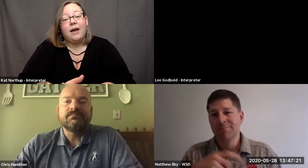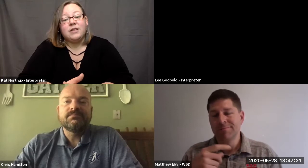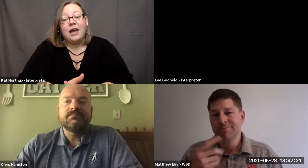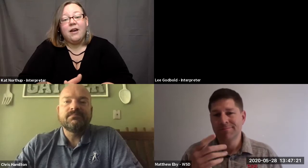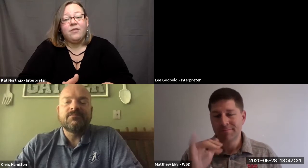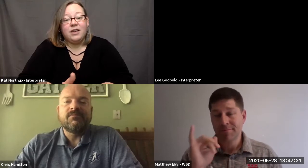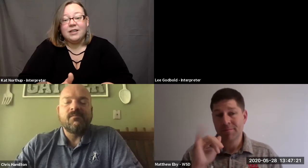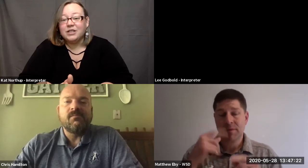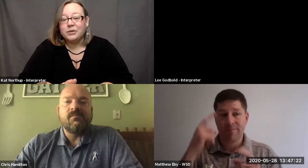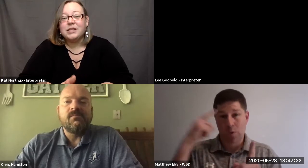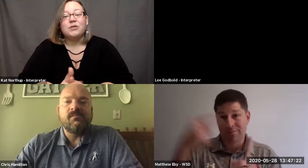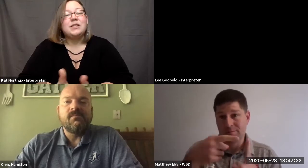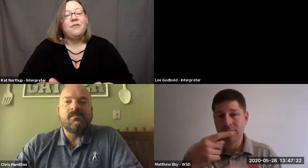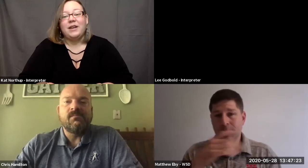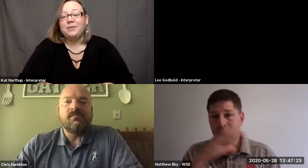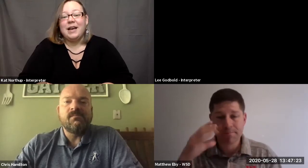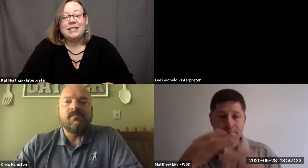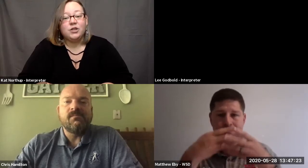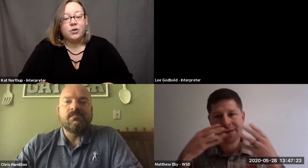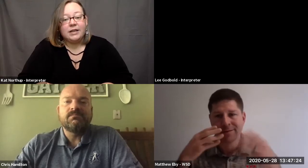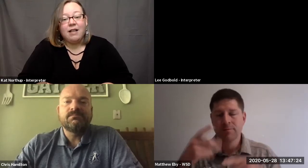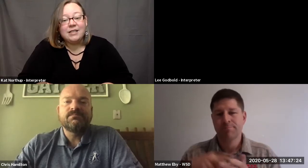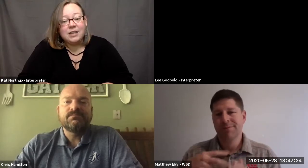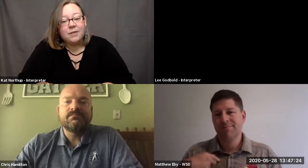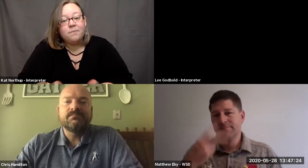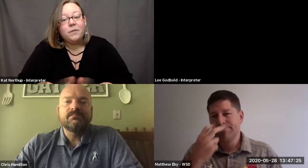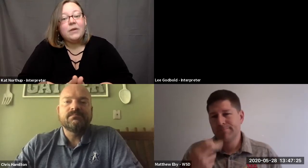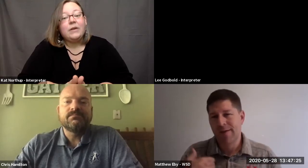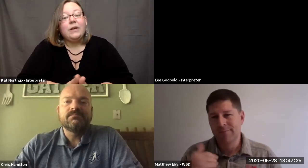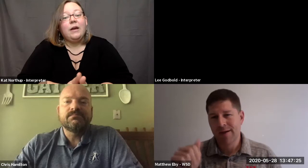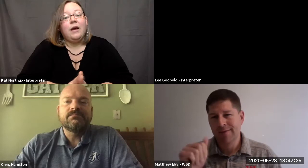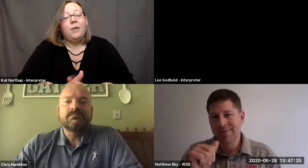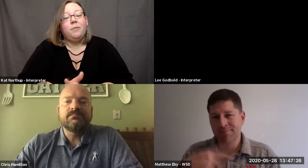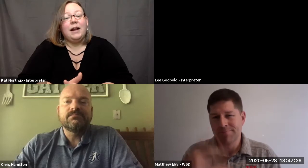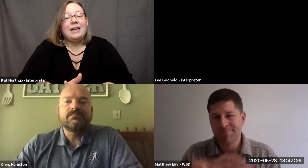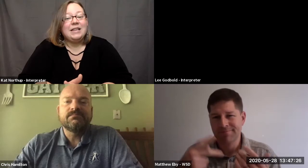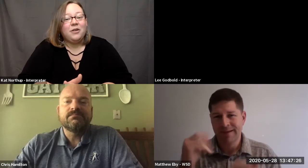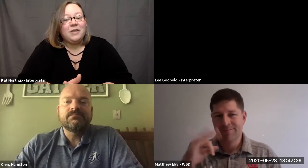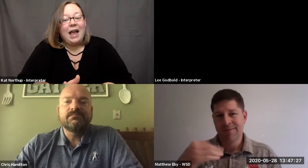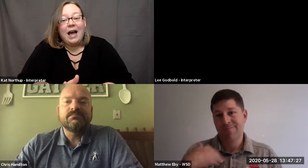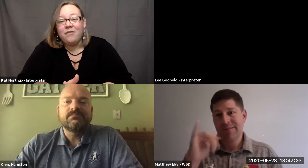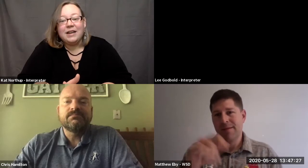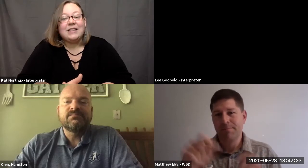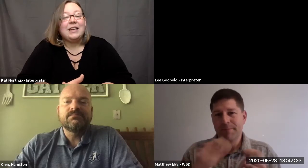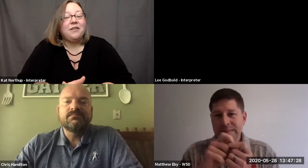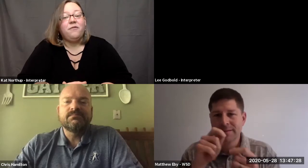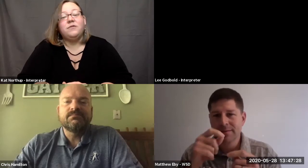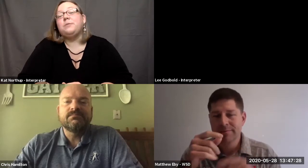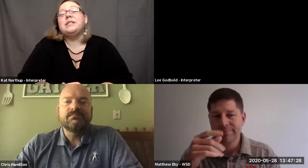to have the kids use those face masks during class time, but I doubt they have anything